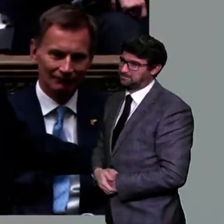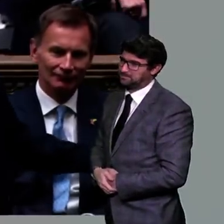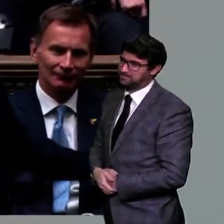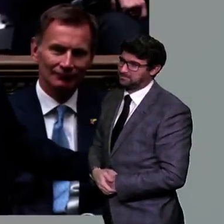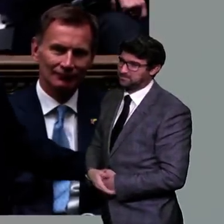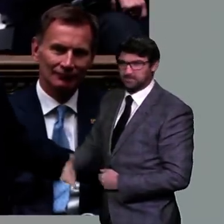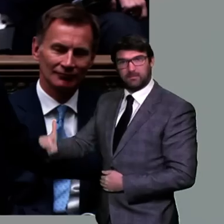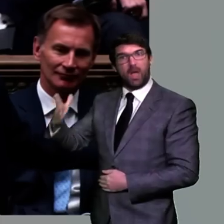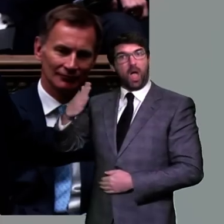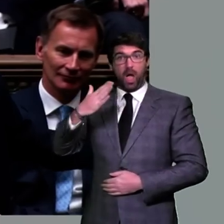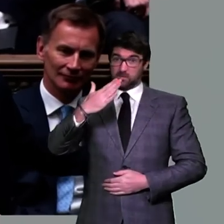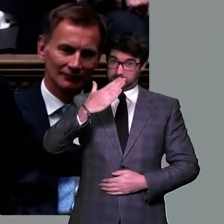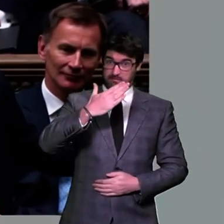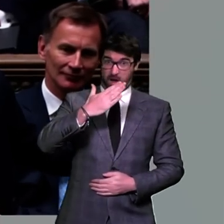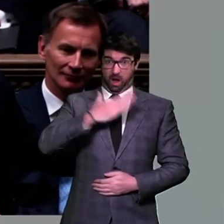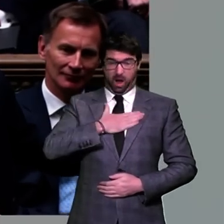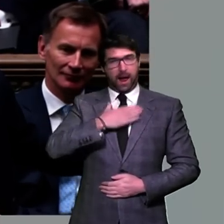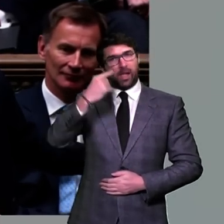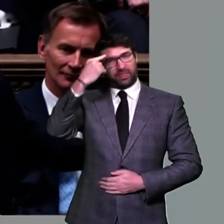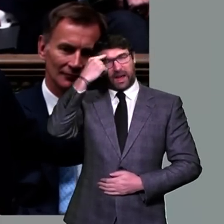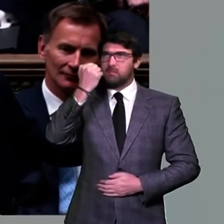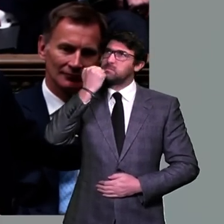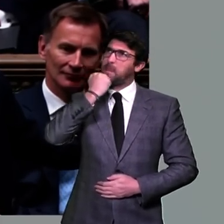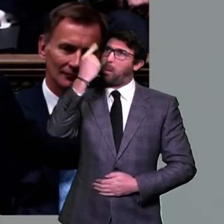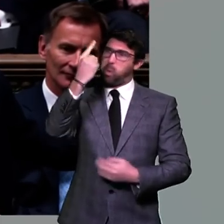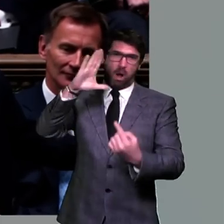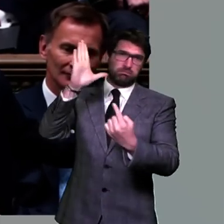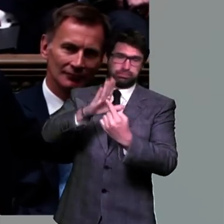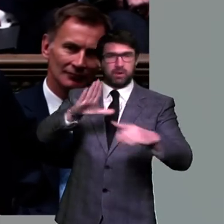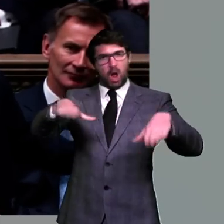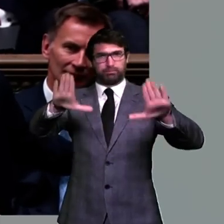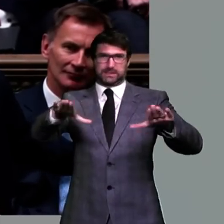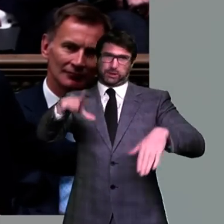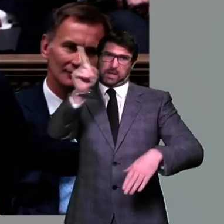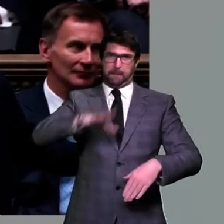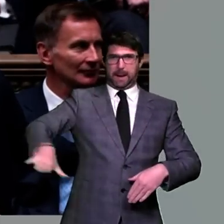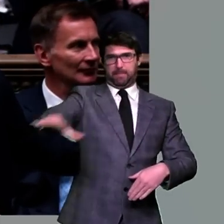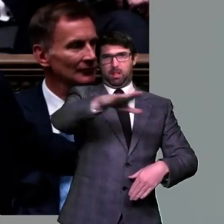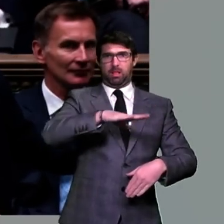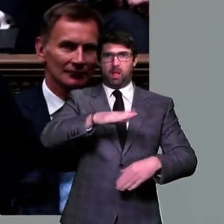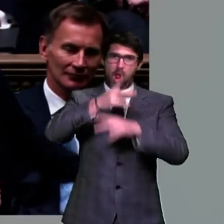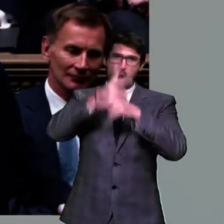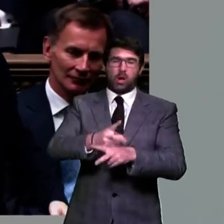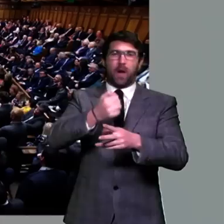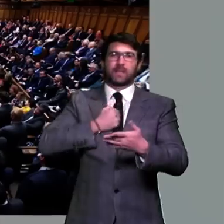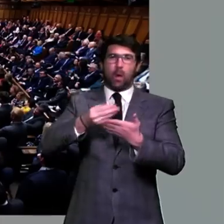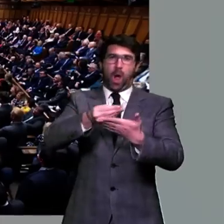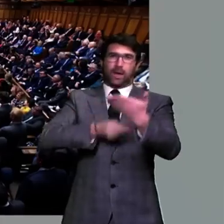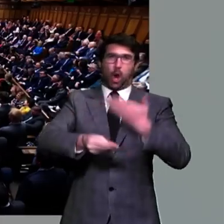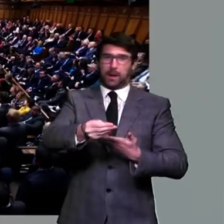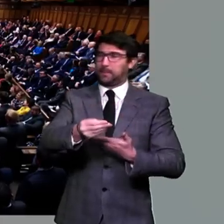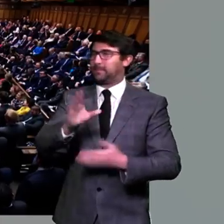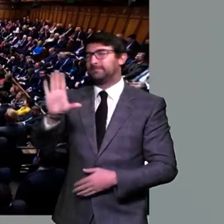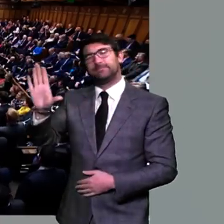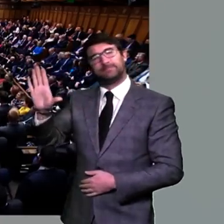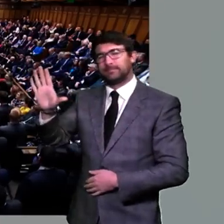I have acted in the national interest to make sure that we have economic stability. Prime Minister.